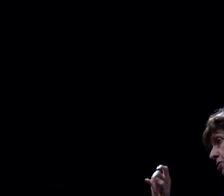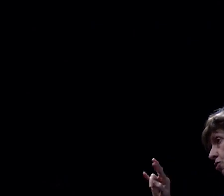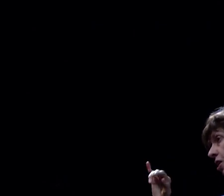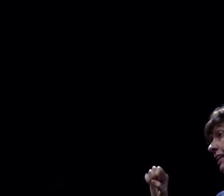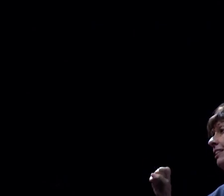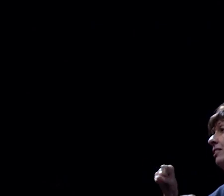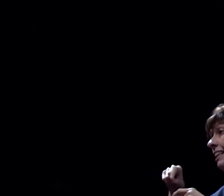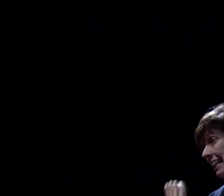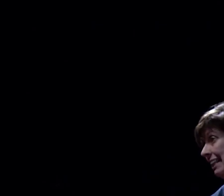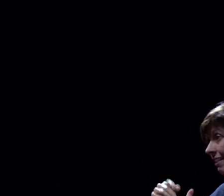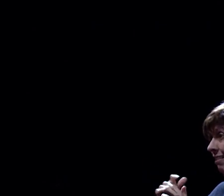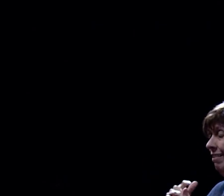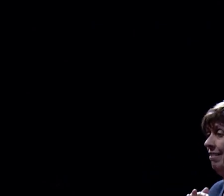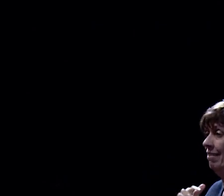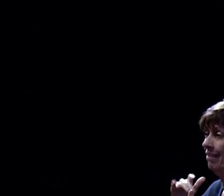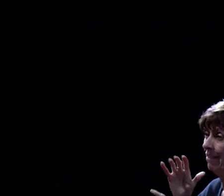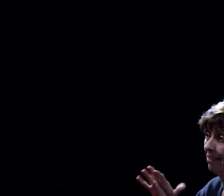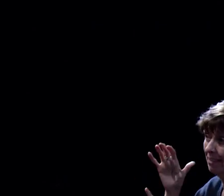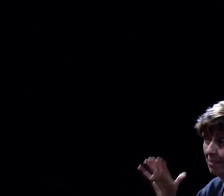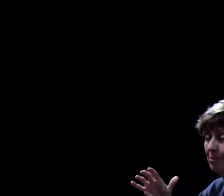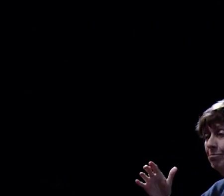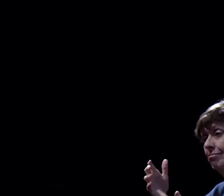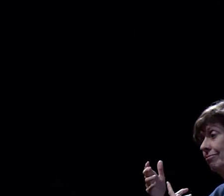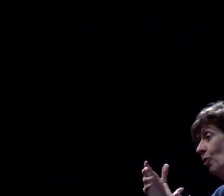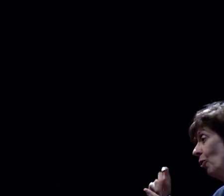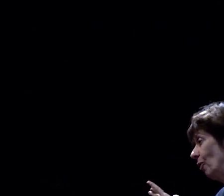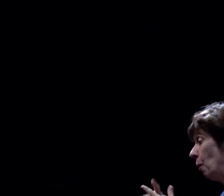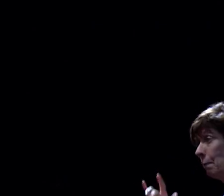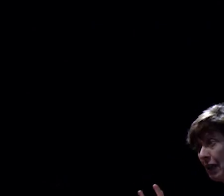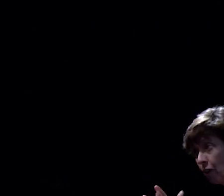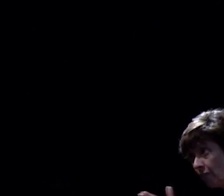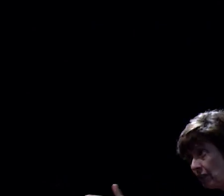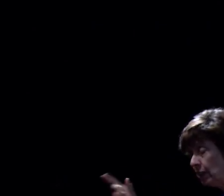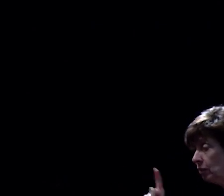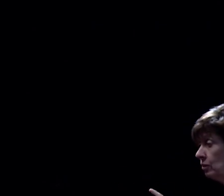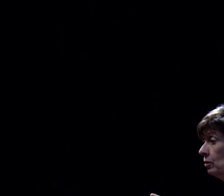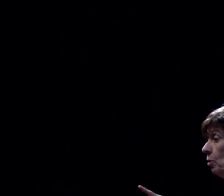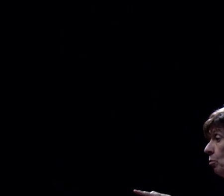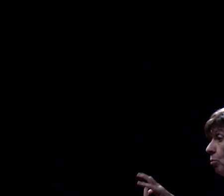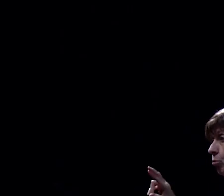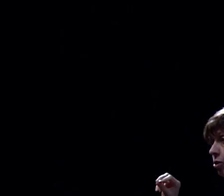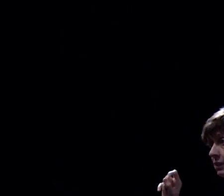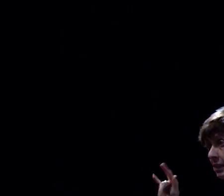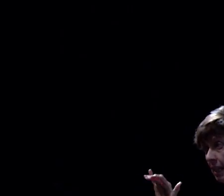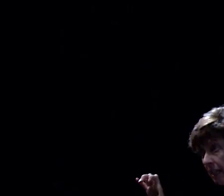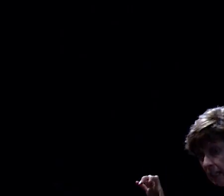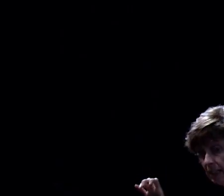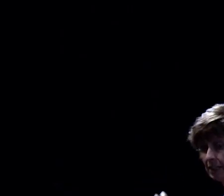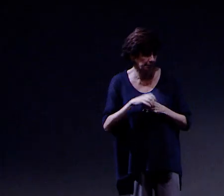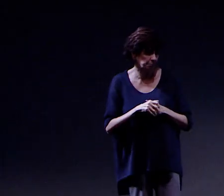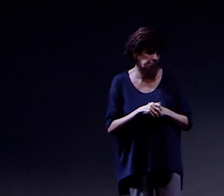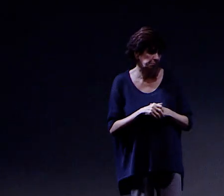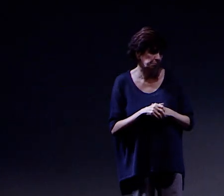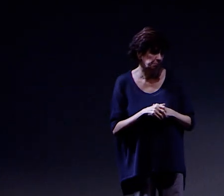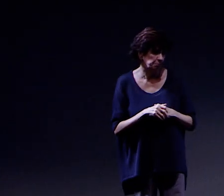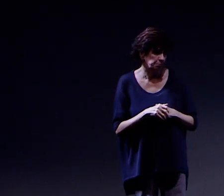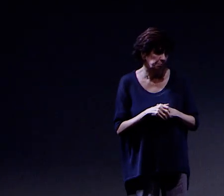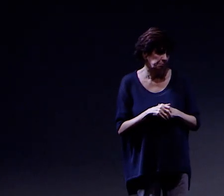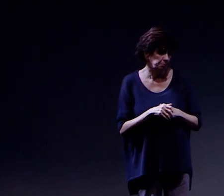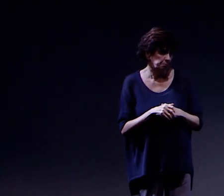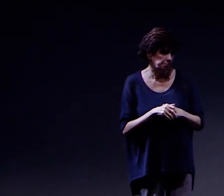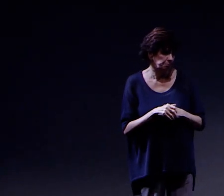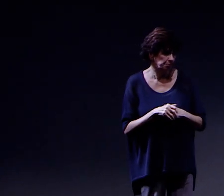and other industries, working in medical fields. We also work in the prosthetic realm.